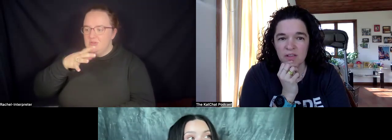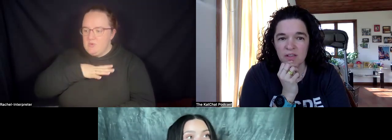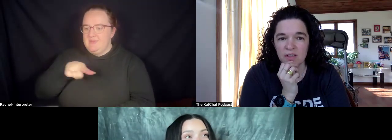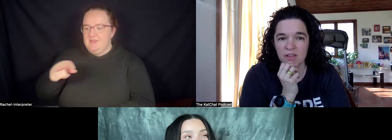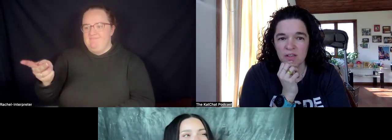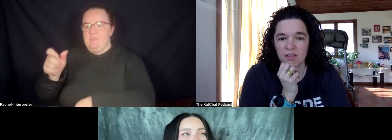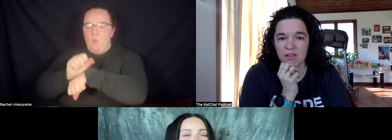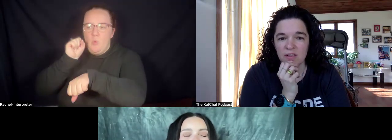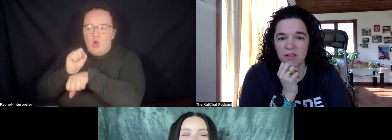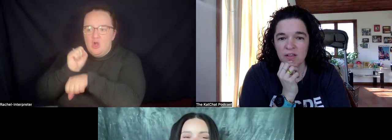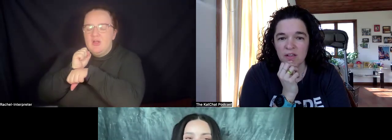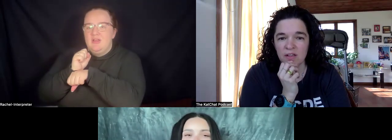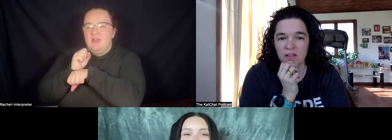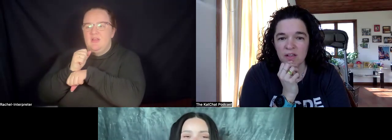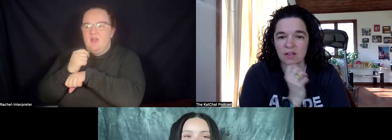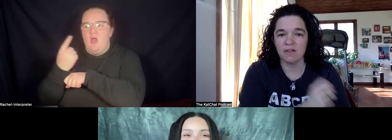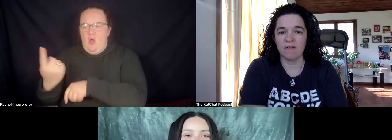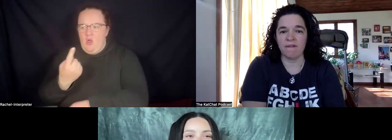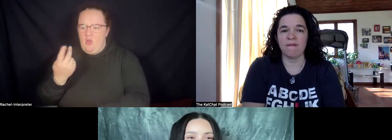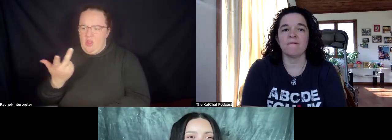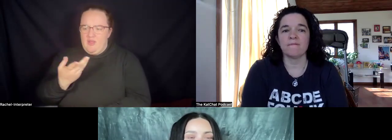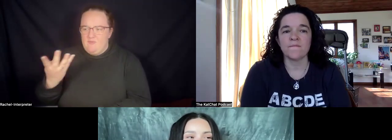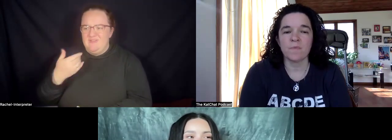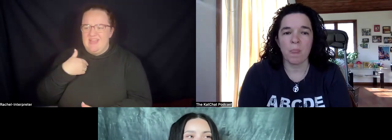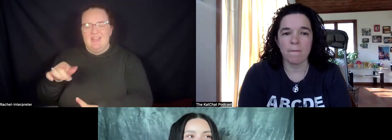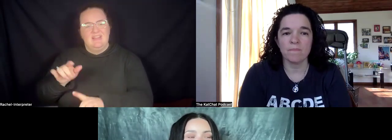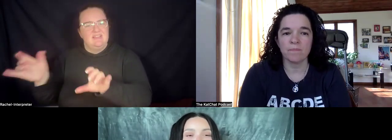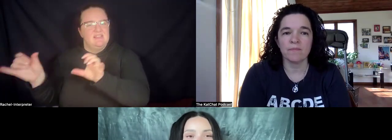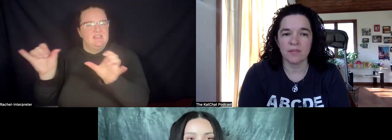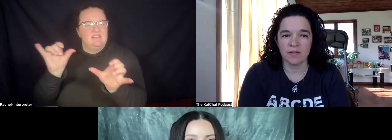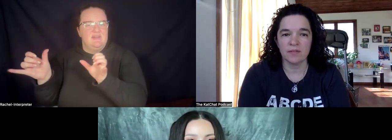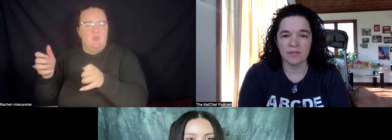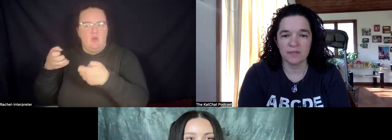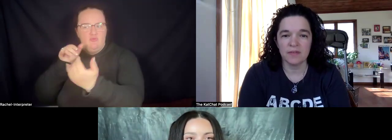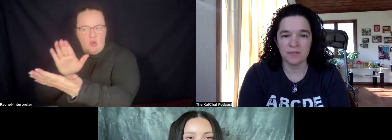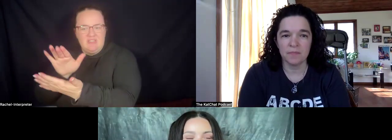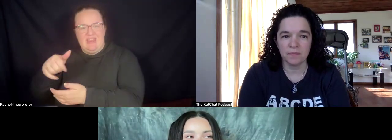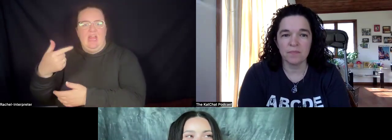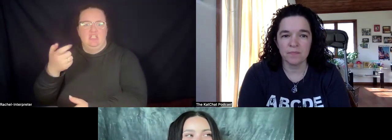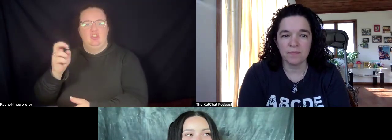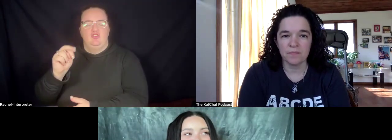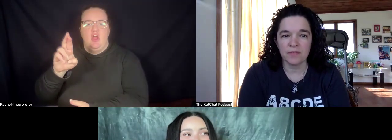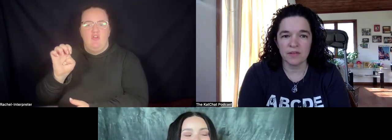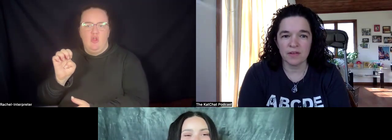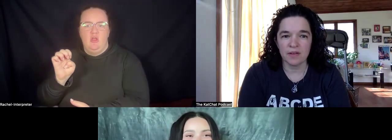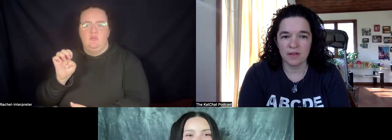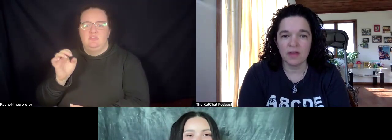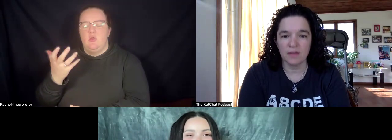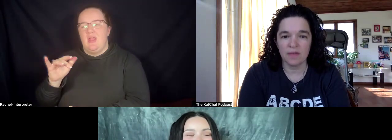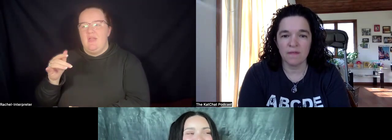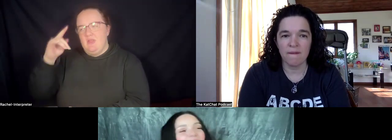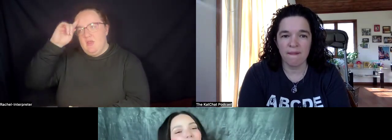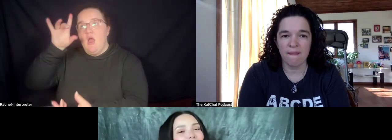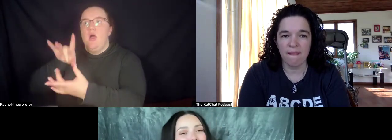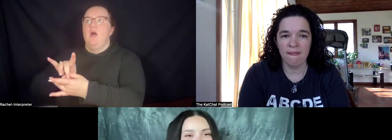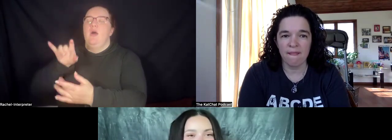work, we all have a similar approach to the genre itself. And so it kind of clicked for me. I was